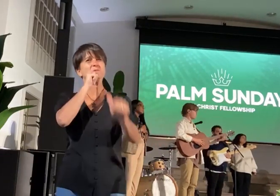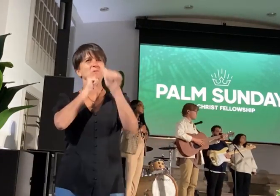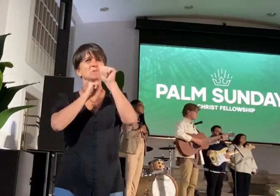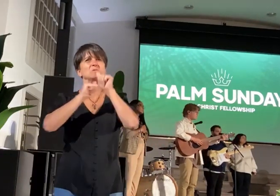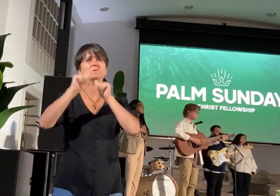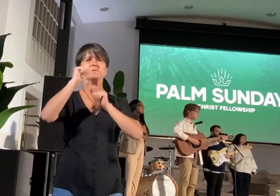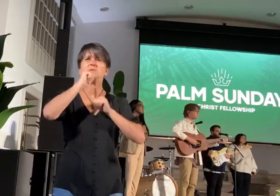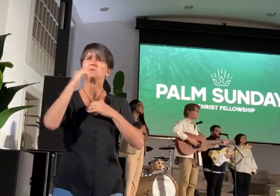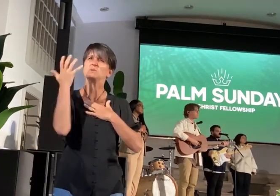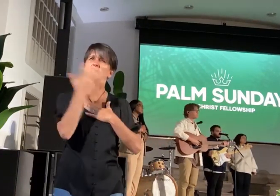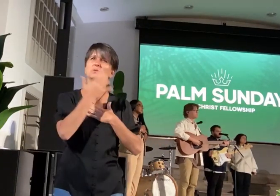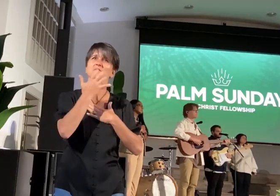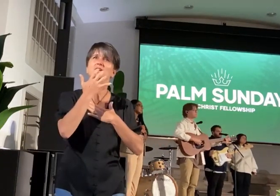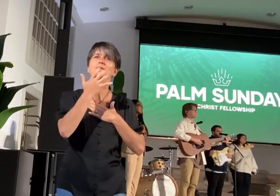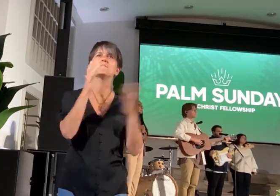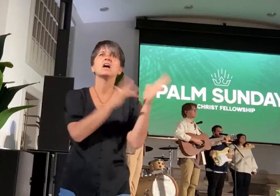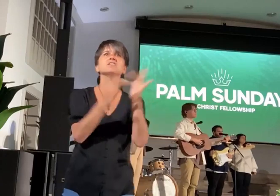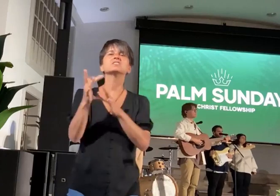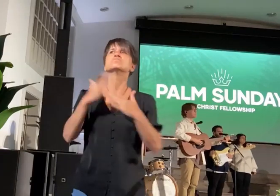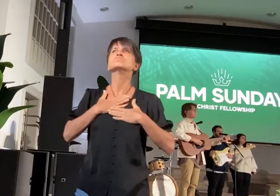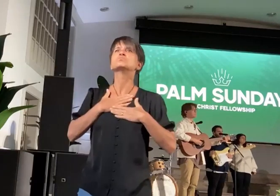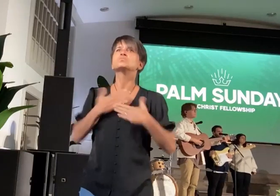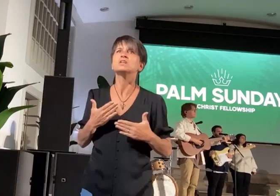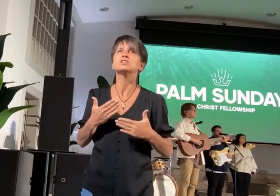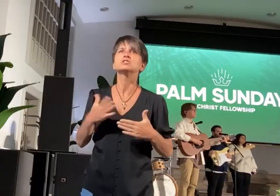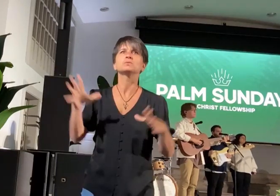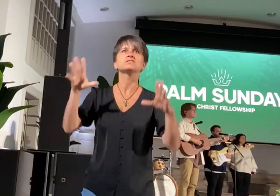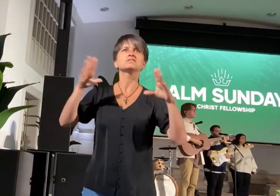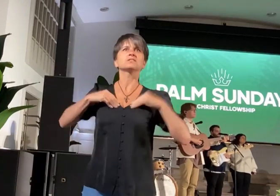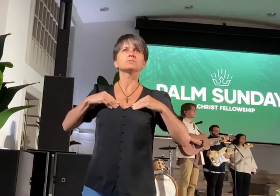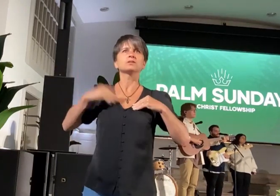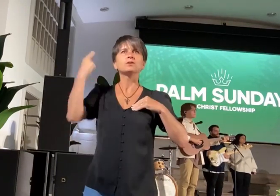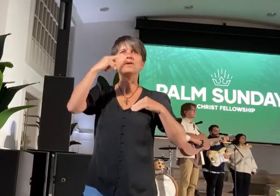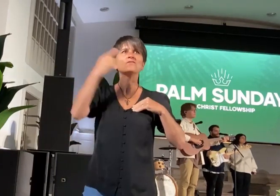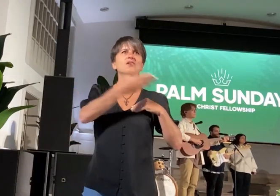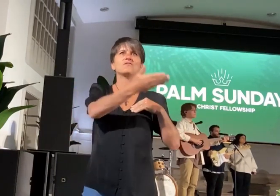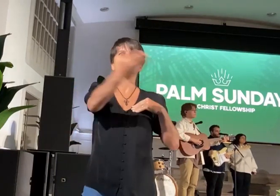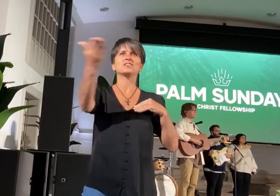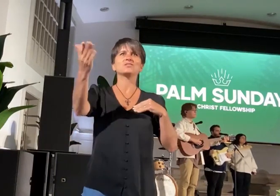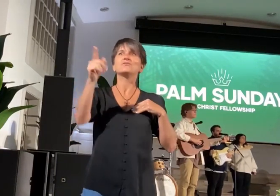chose to carry that cross for you.